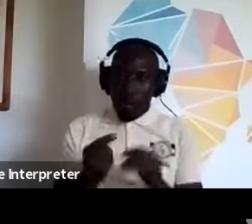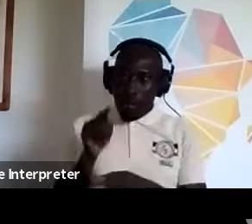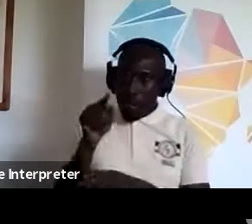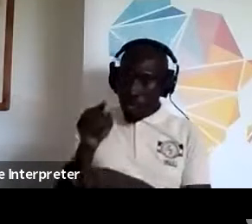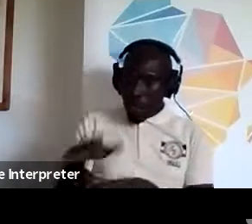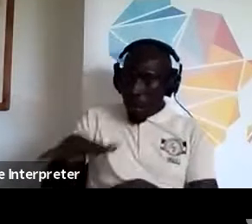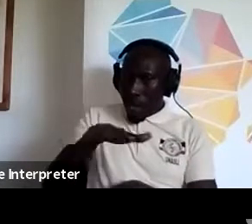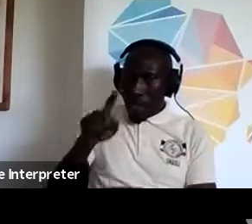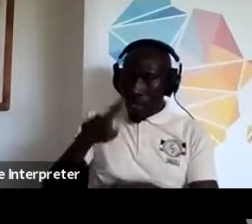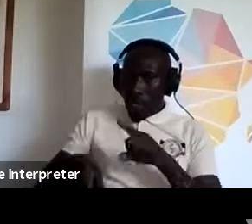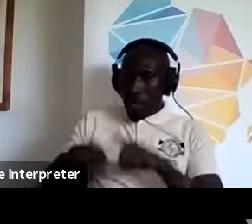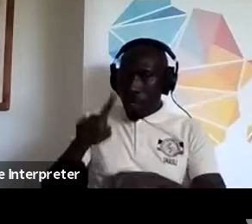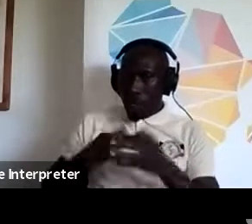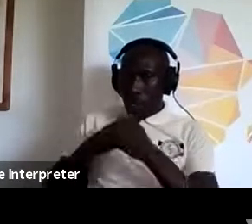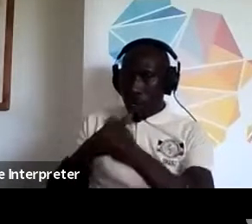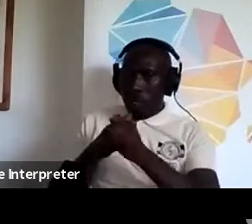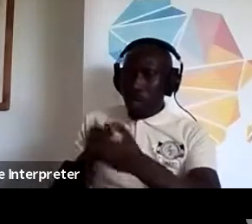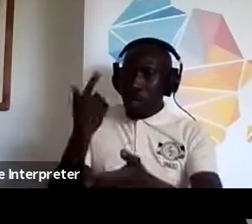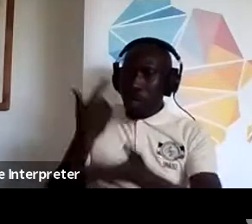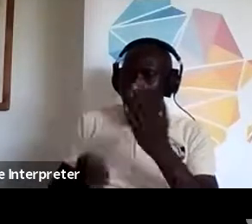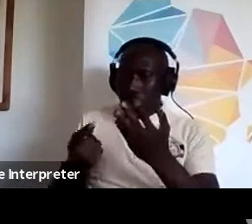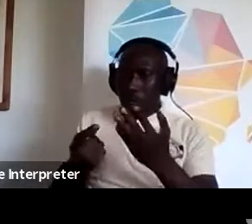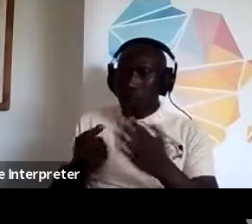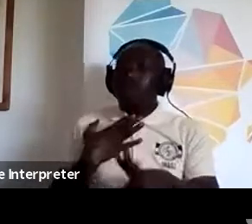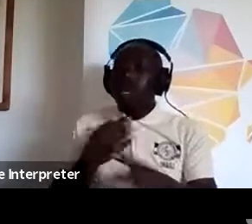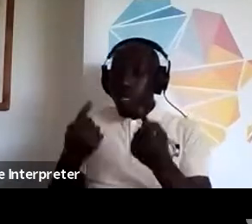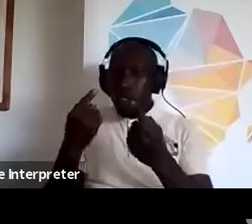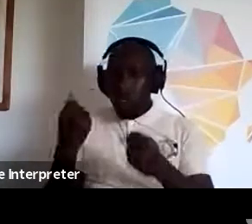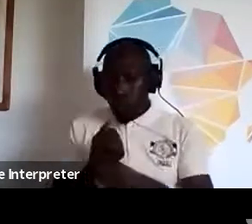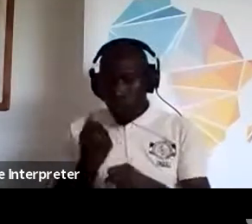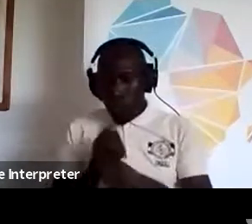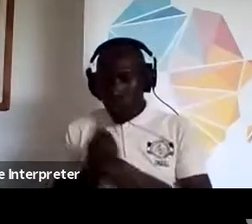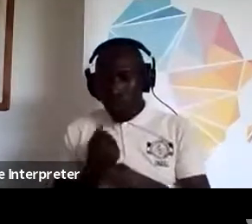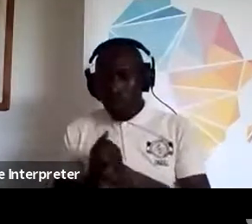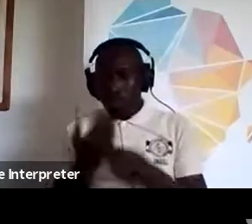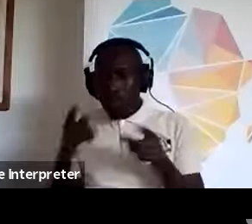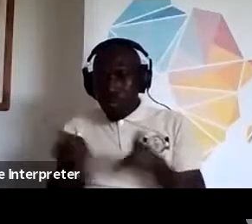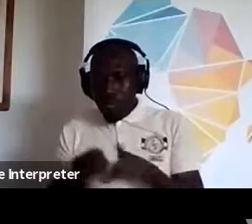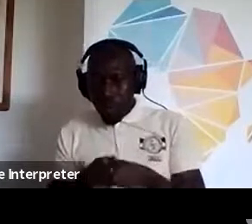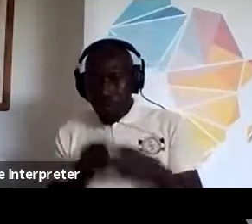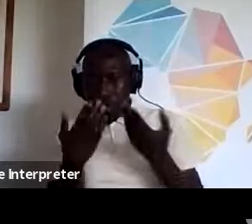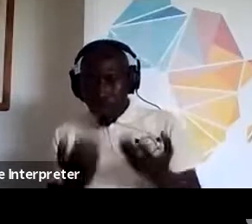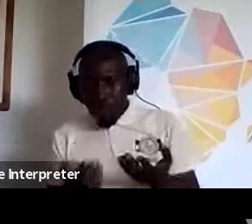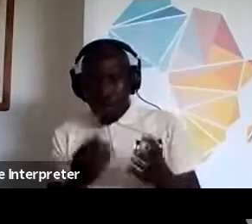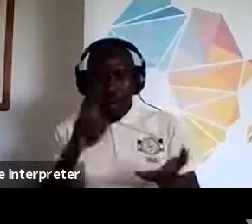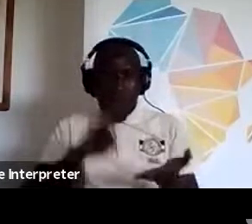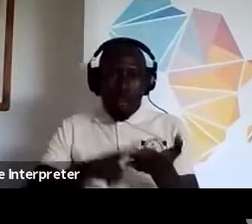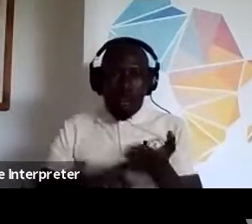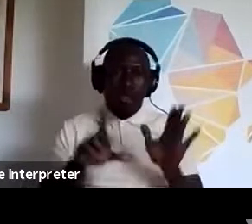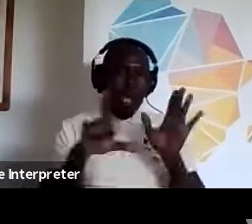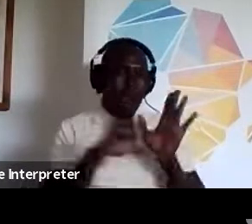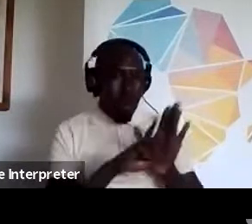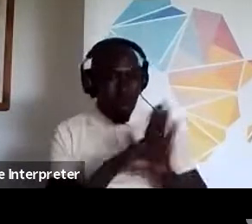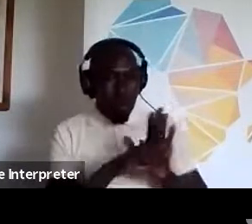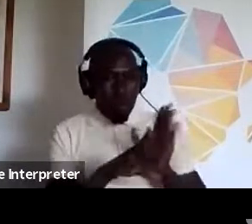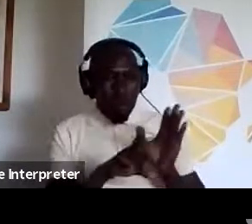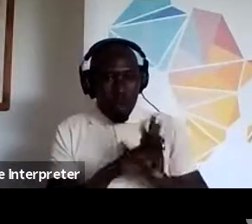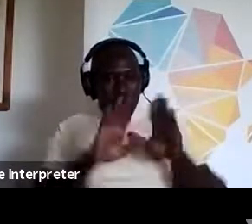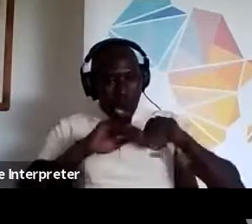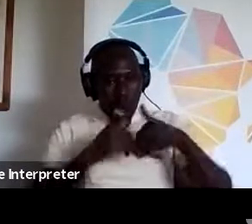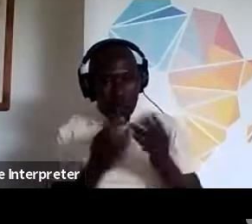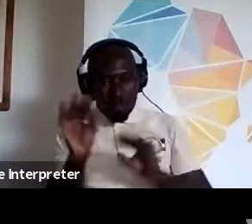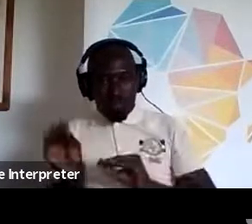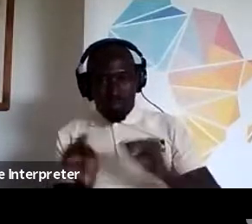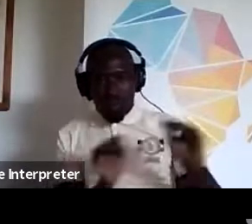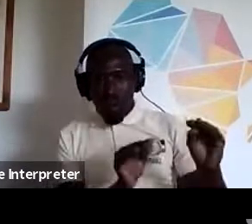leader, what is it that we need to do besides passing the legislation and how do we move